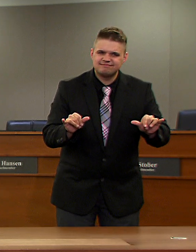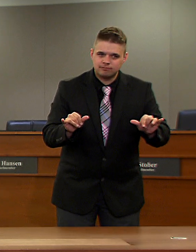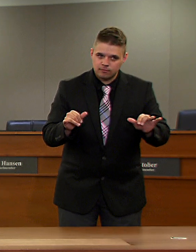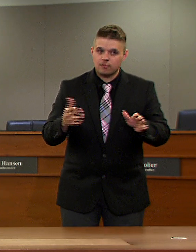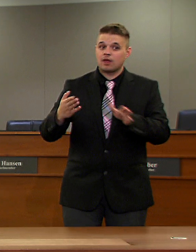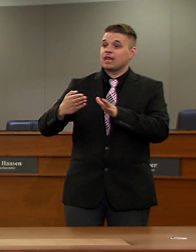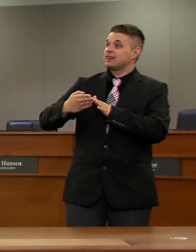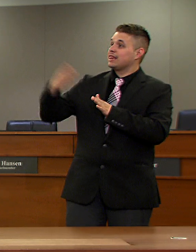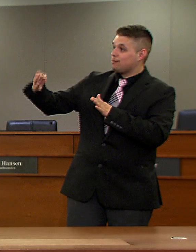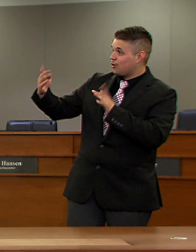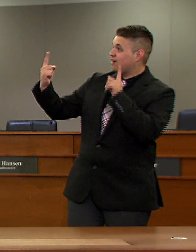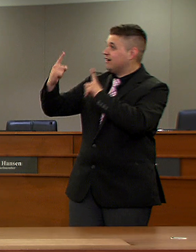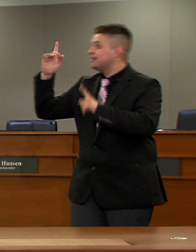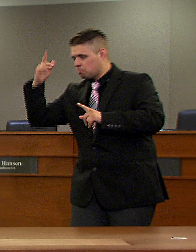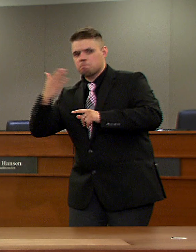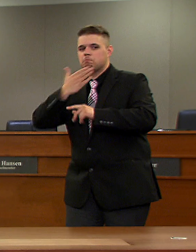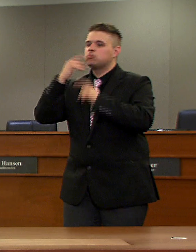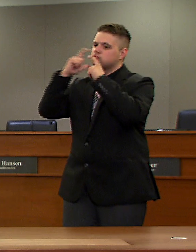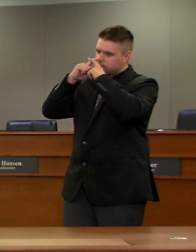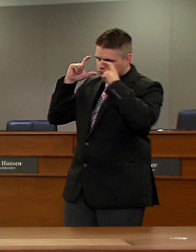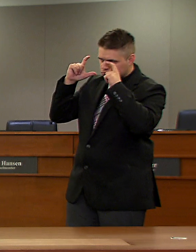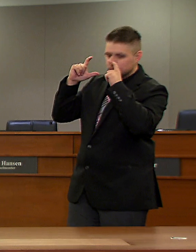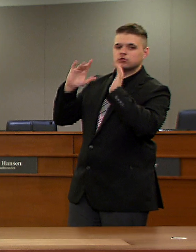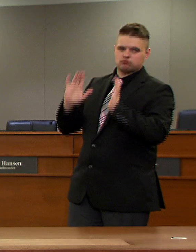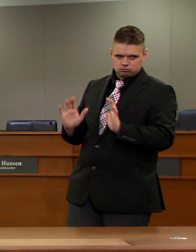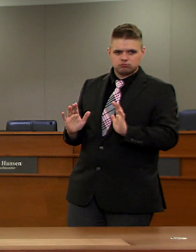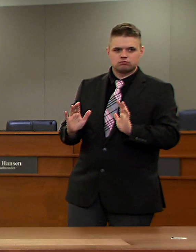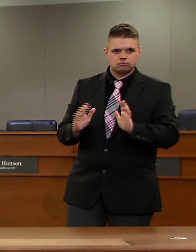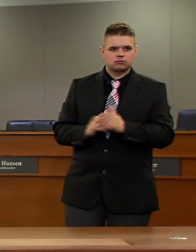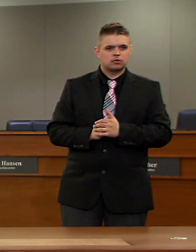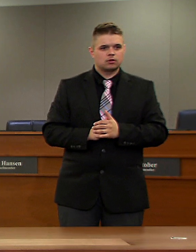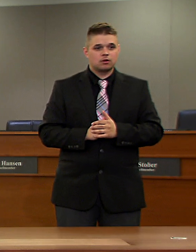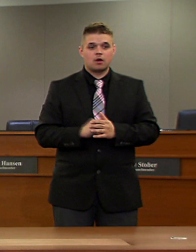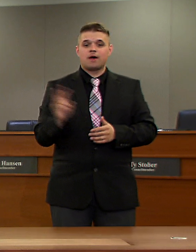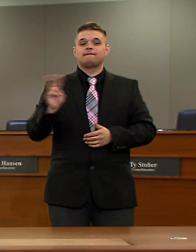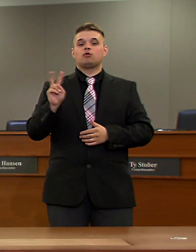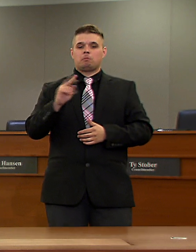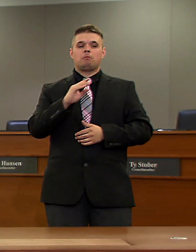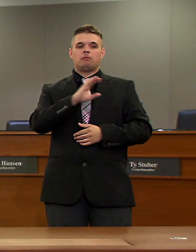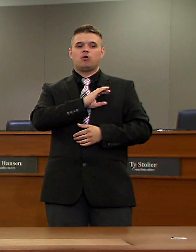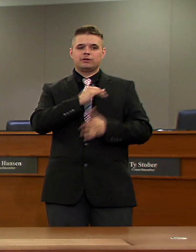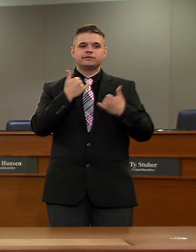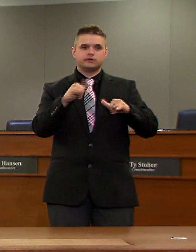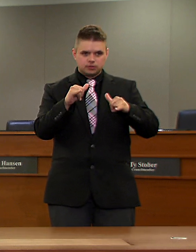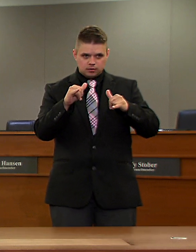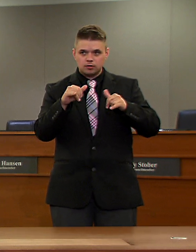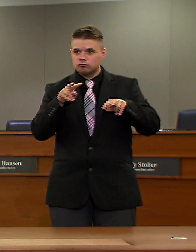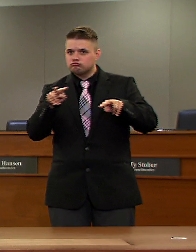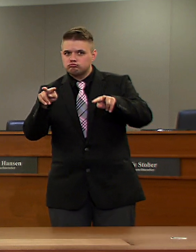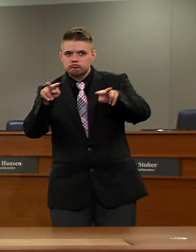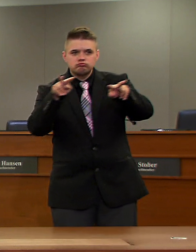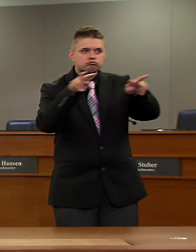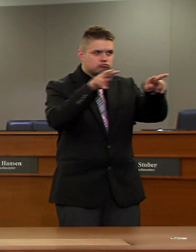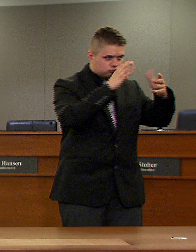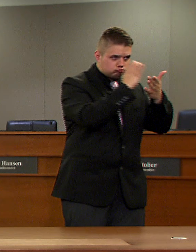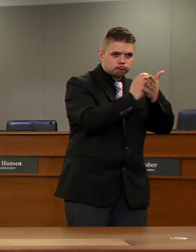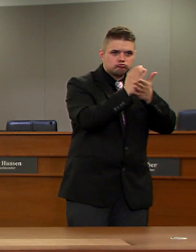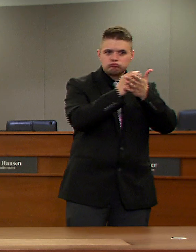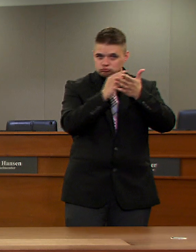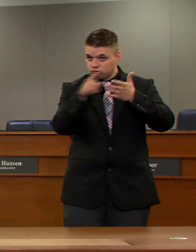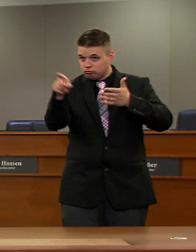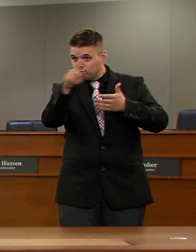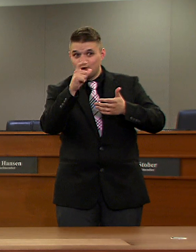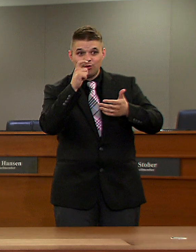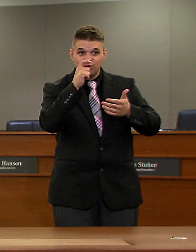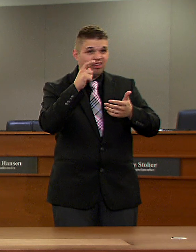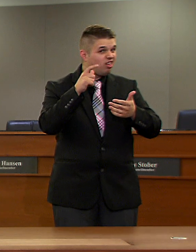Vancouver police officers are continuing their proactive patrols and will attempt to educate people who are not complying with